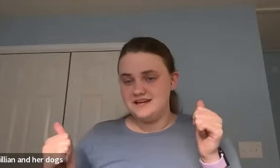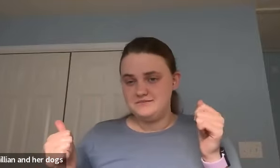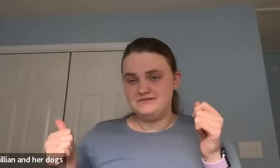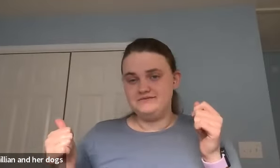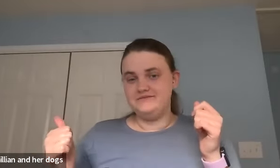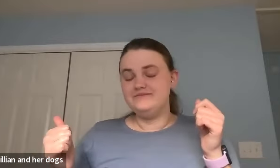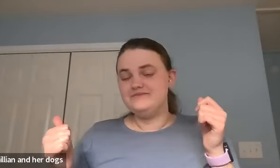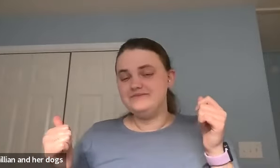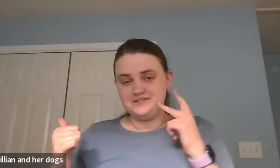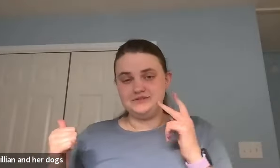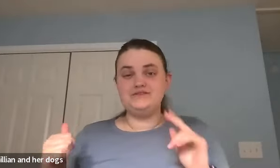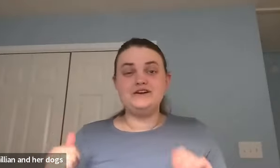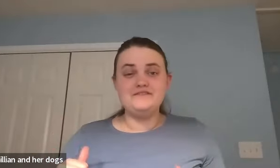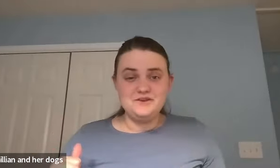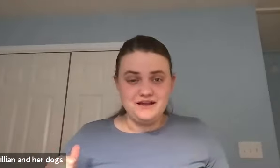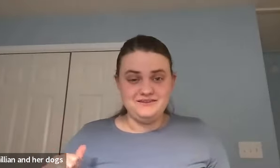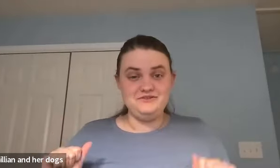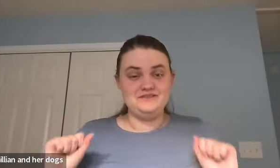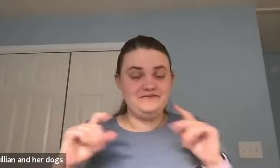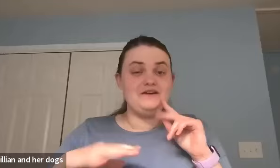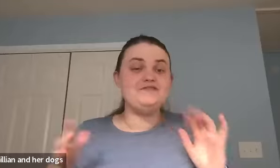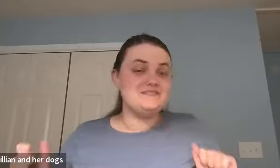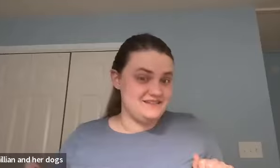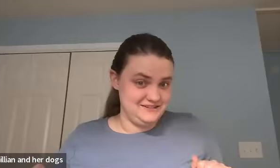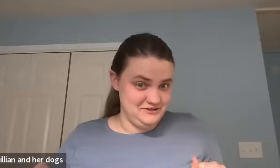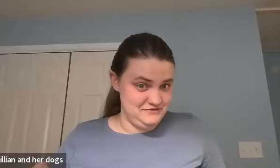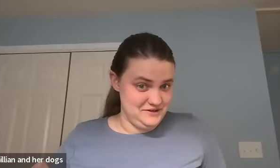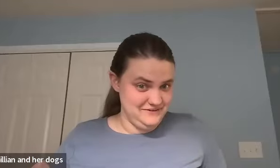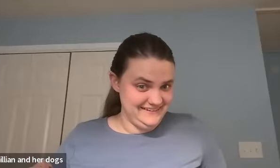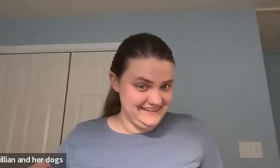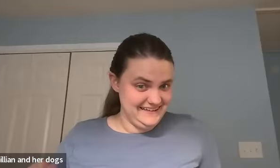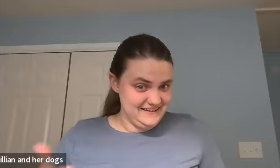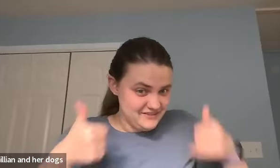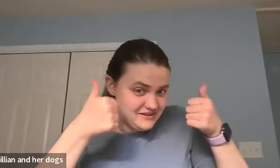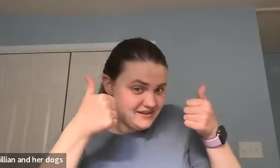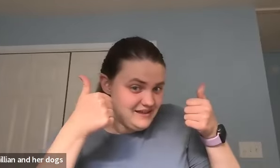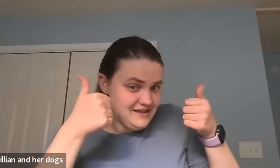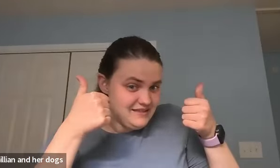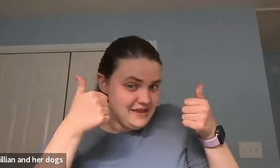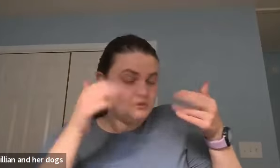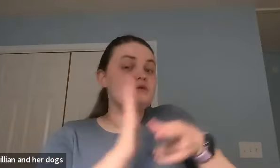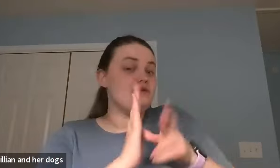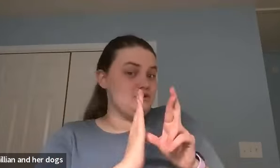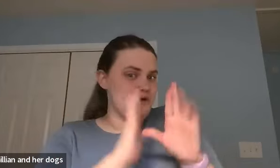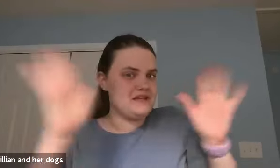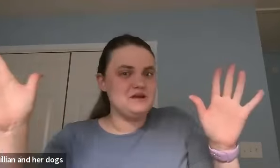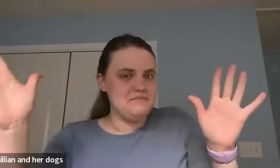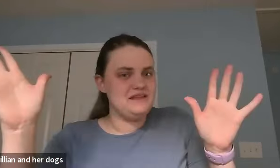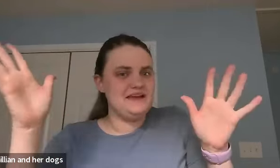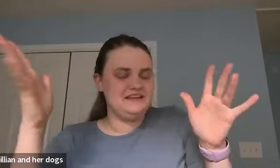types of vegetables? The very few I give you, very few signs I could give you. Feeling like we're gonna review them. That's what I meant. Like, is